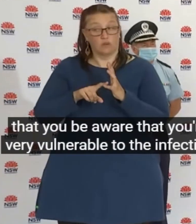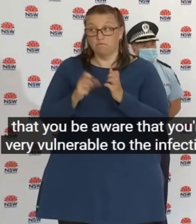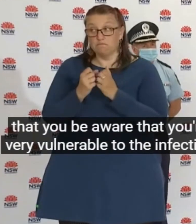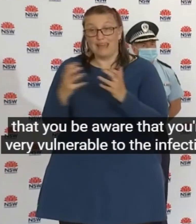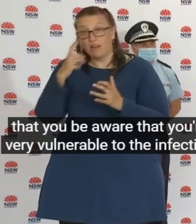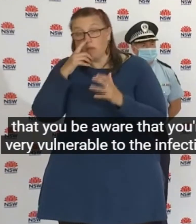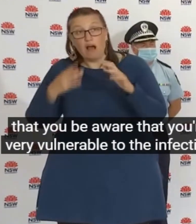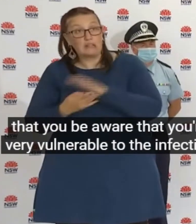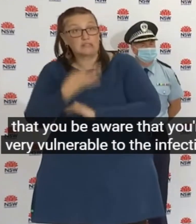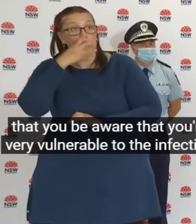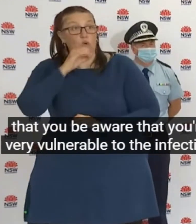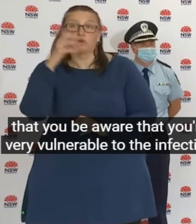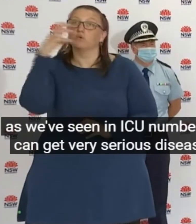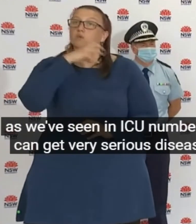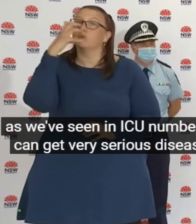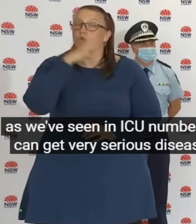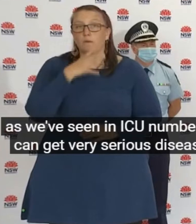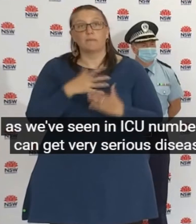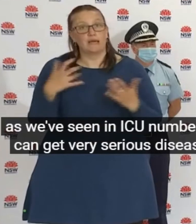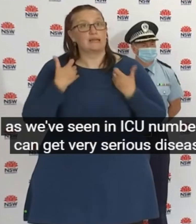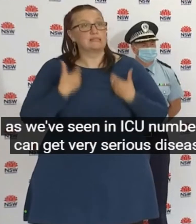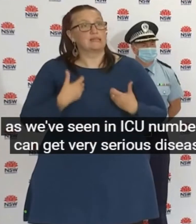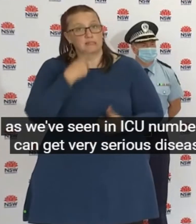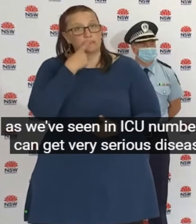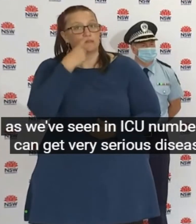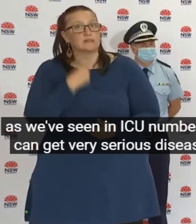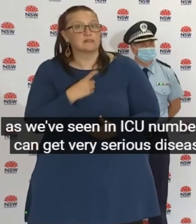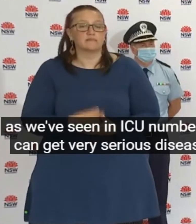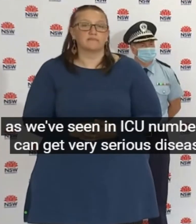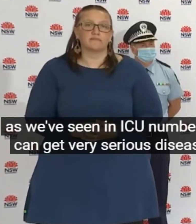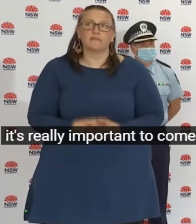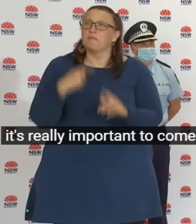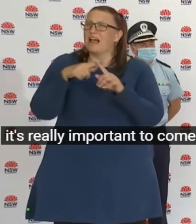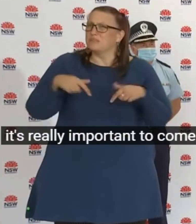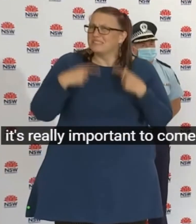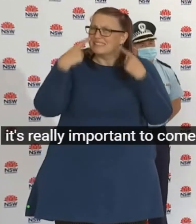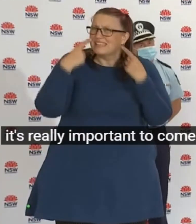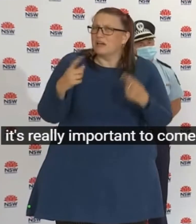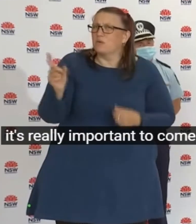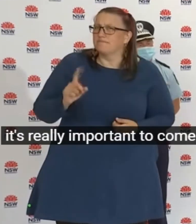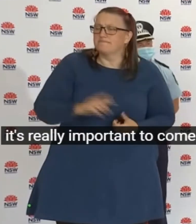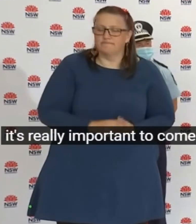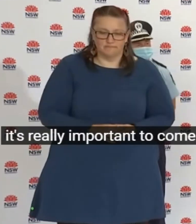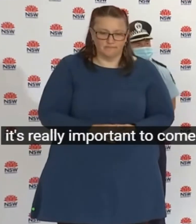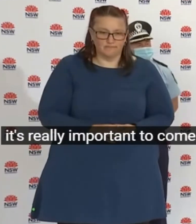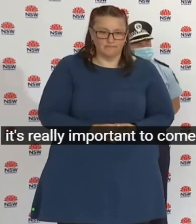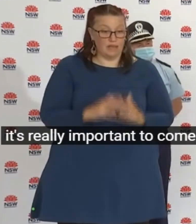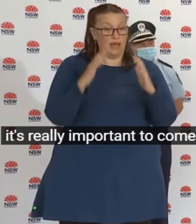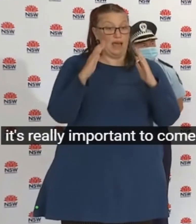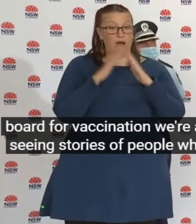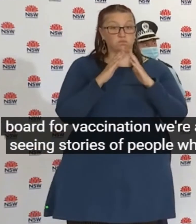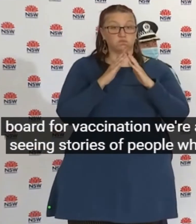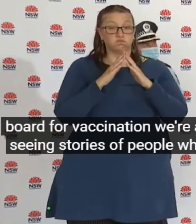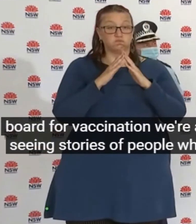you come forward for vaccination. We're also seeing stories of people where their neighbours are doing the babysitting,